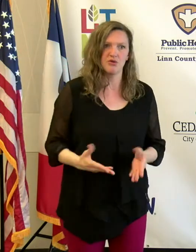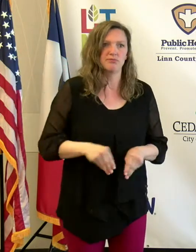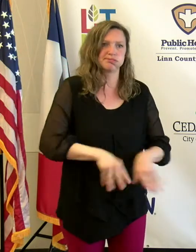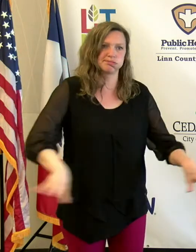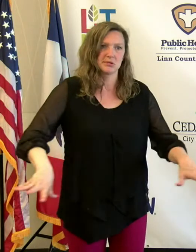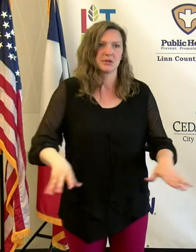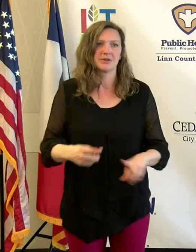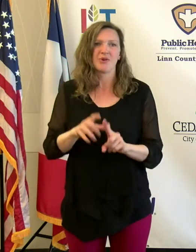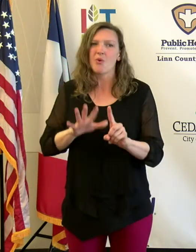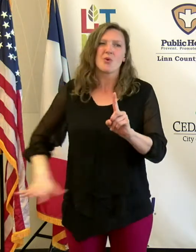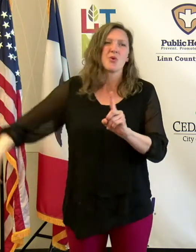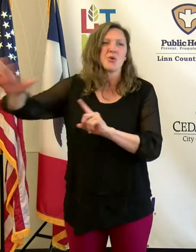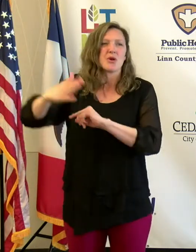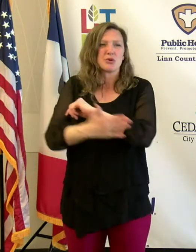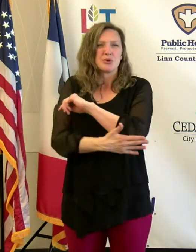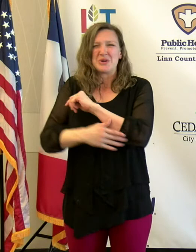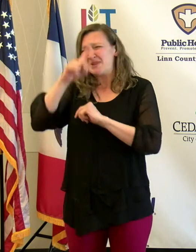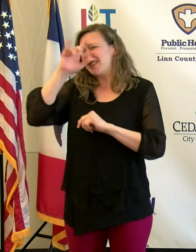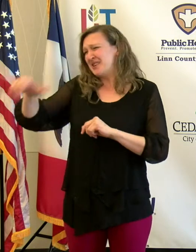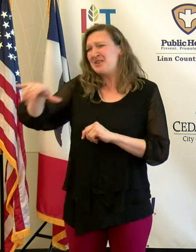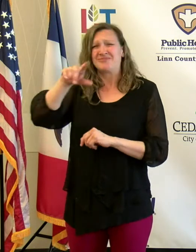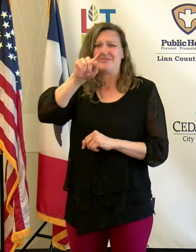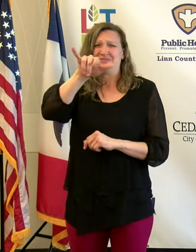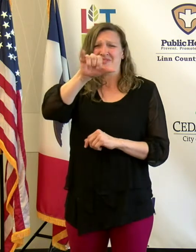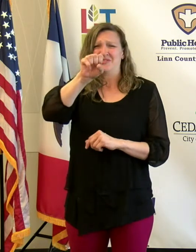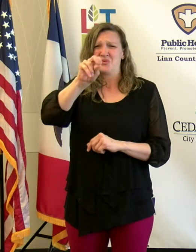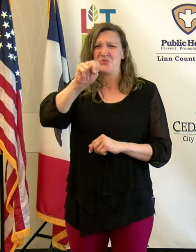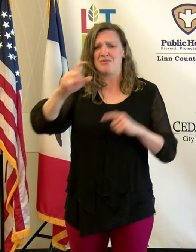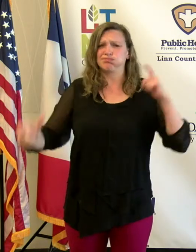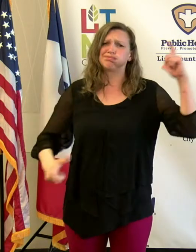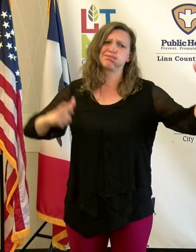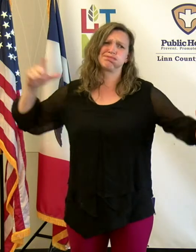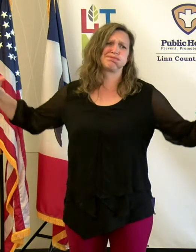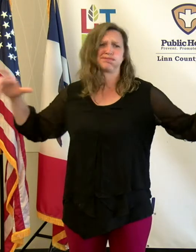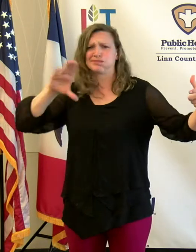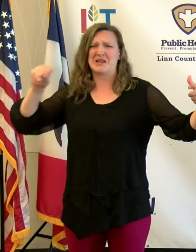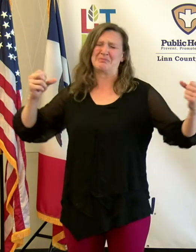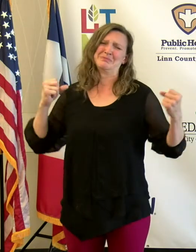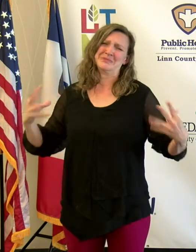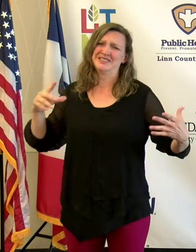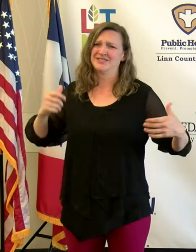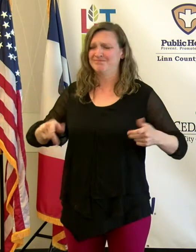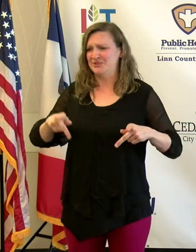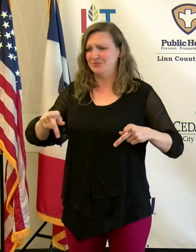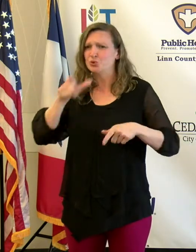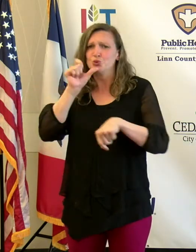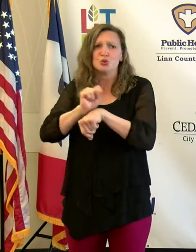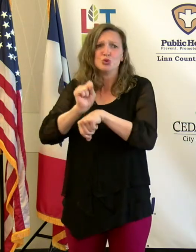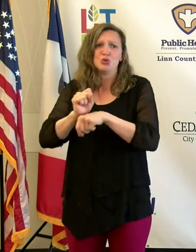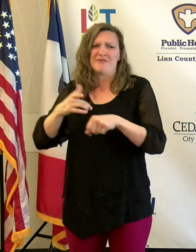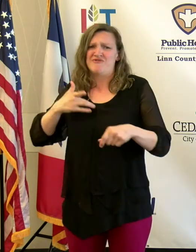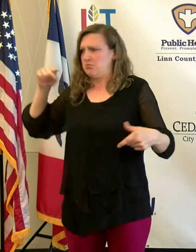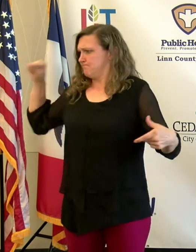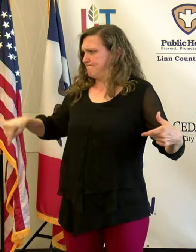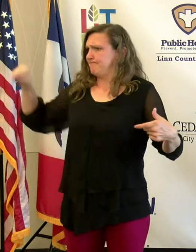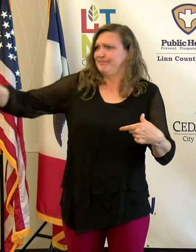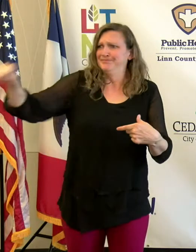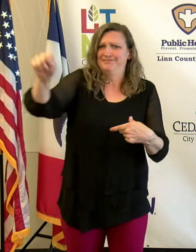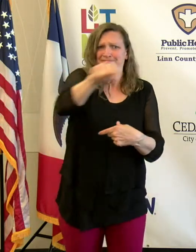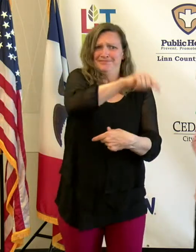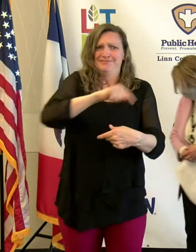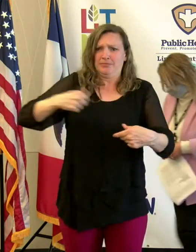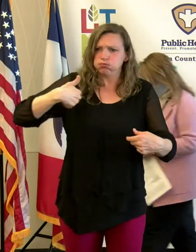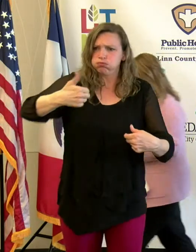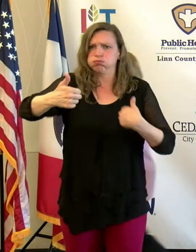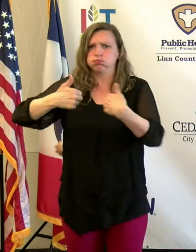employers that do employ individuals from numerous areas, so it has had a large impact on our county. Thank you for your question.